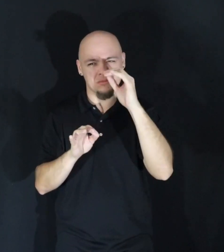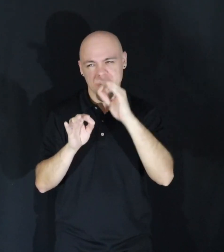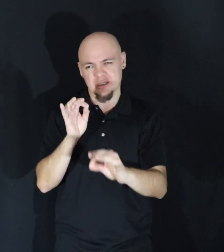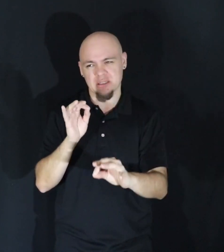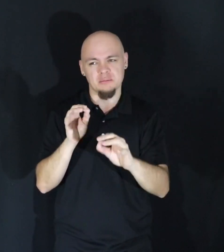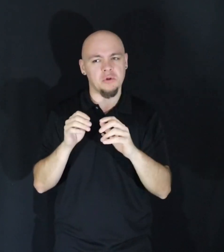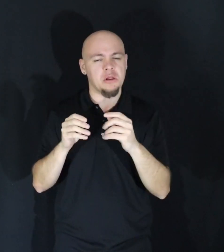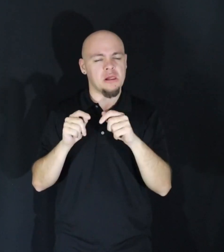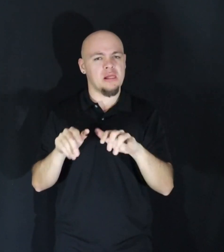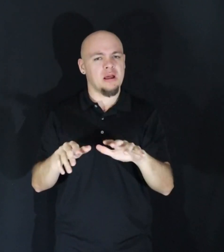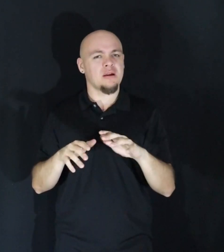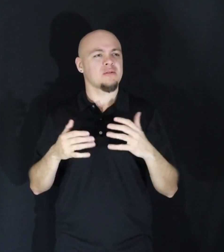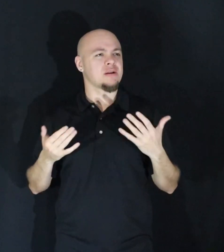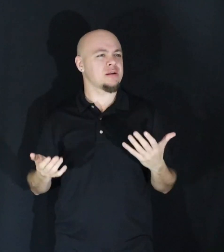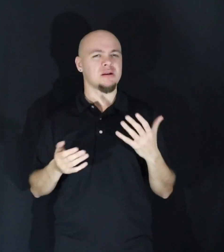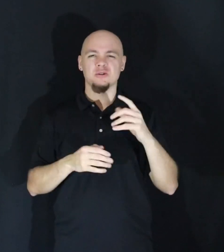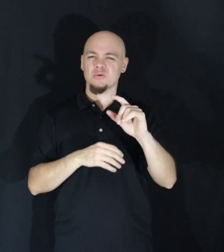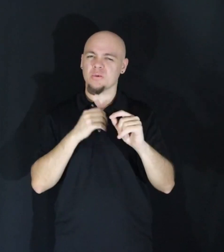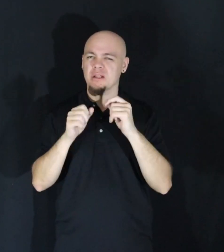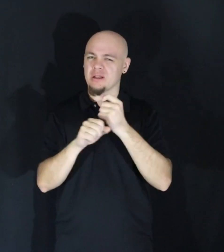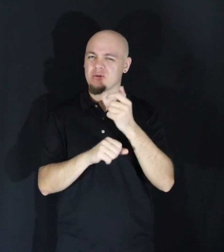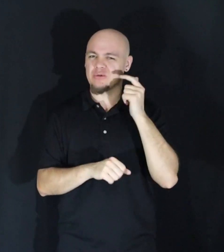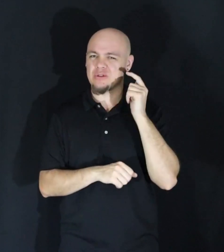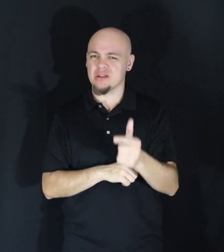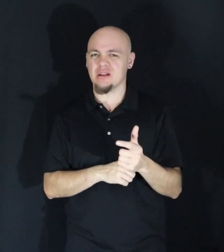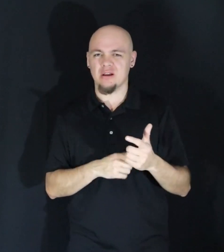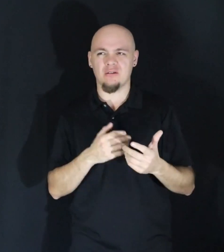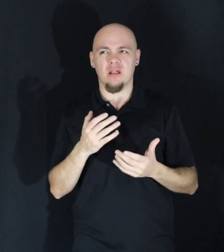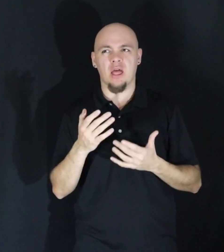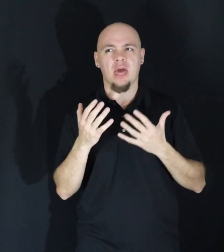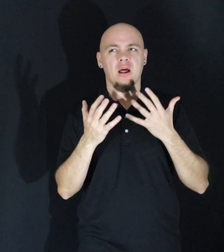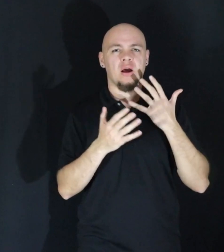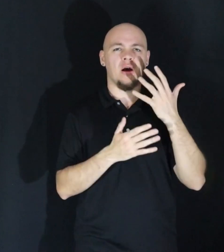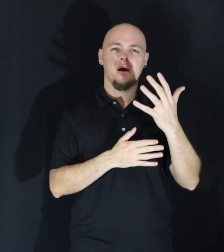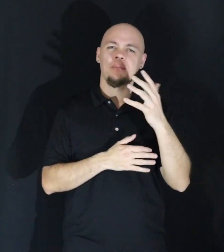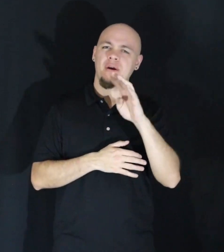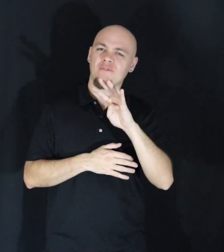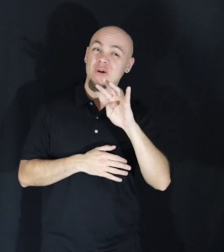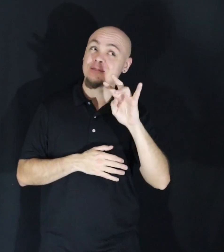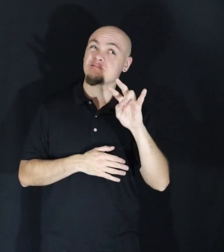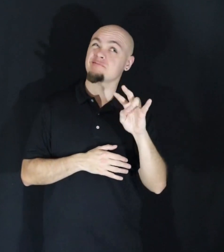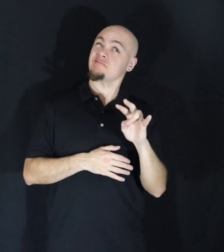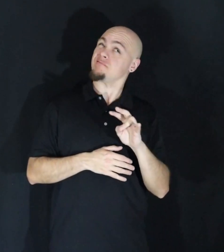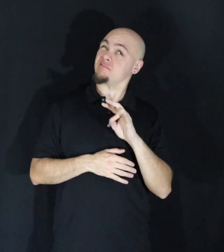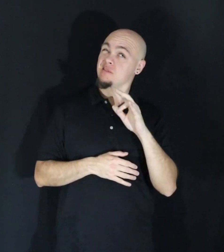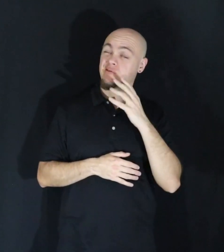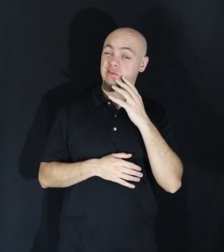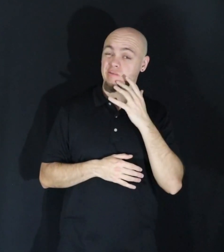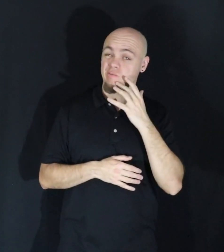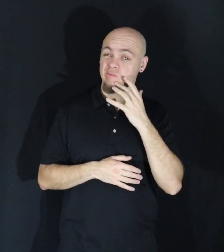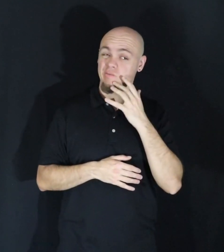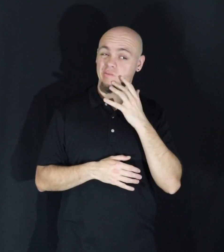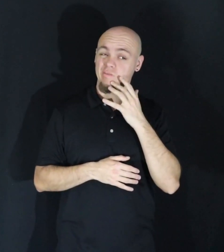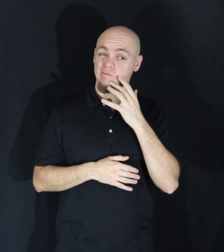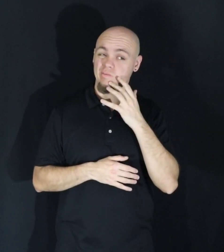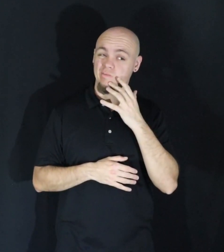now, 20-something years later, on my 40-something birthday, I remember being, let's say, 20.